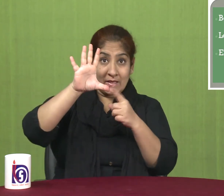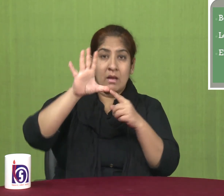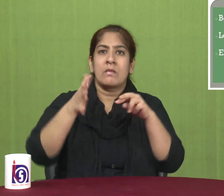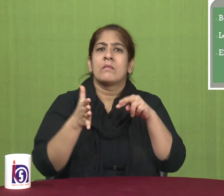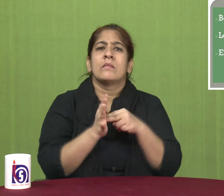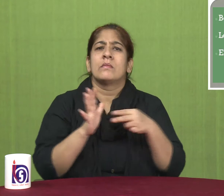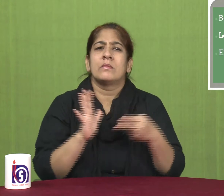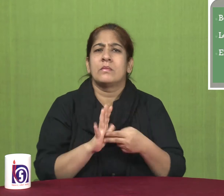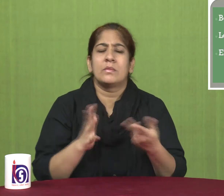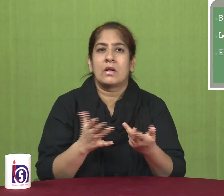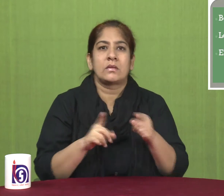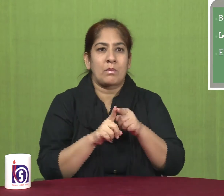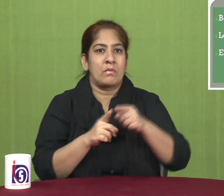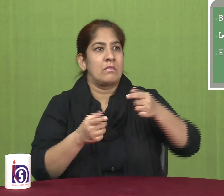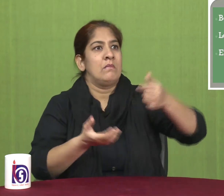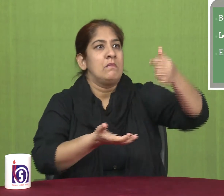The fifth important point is